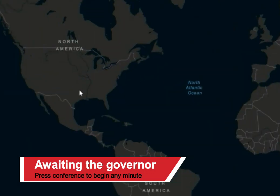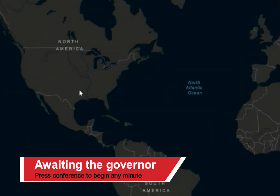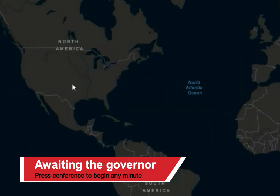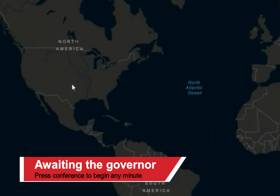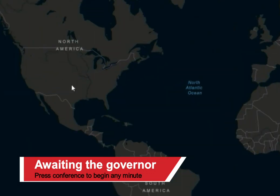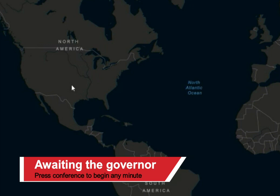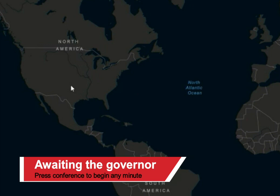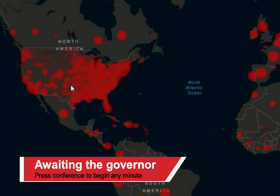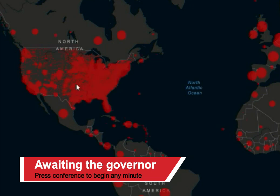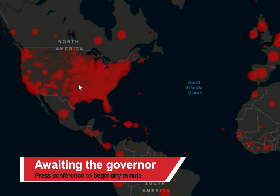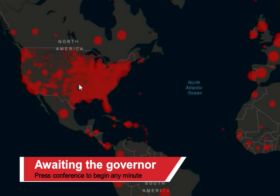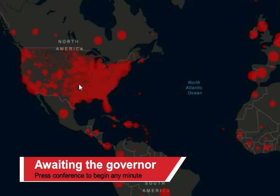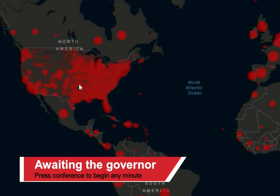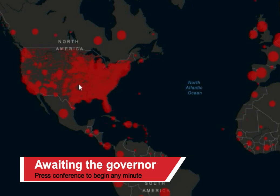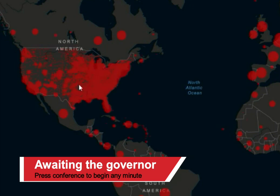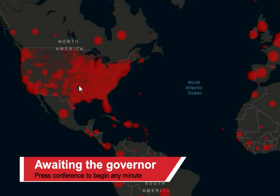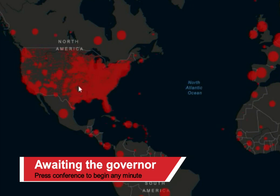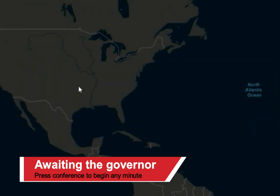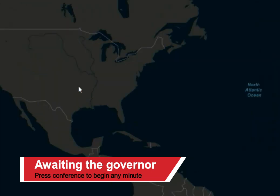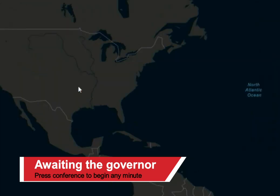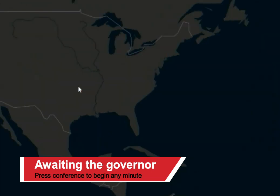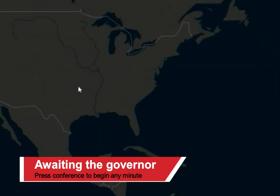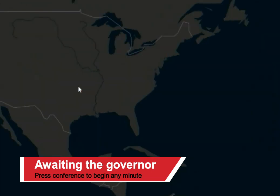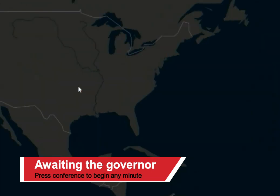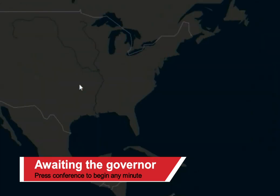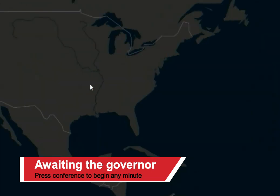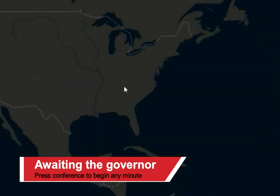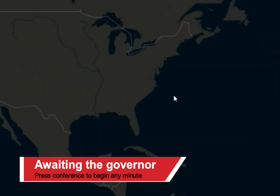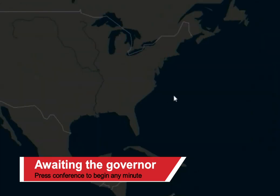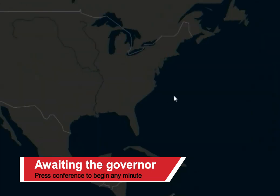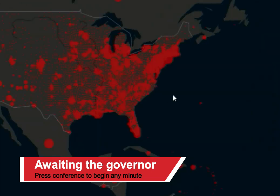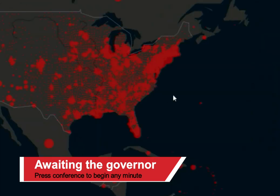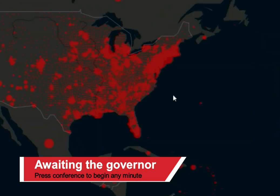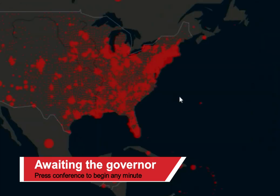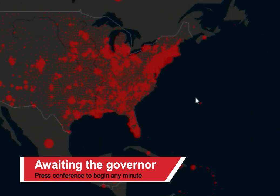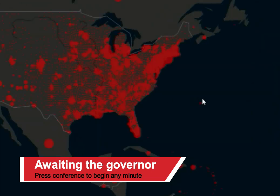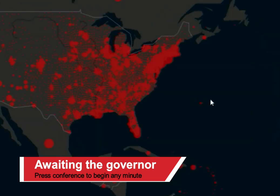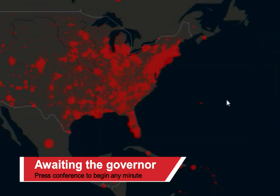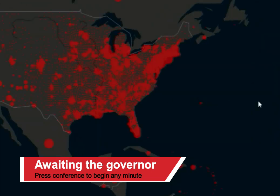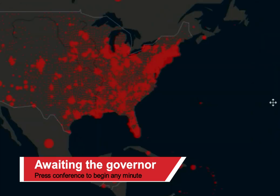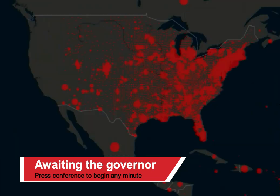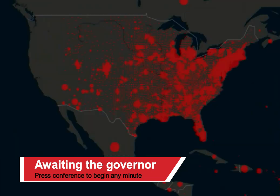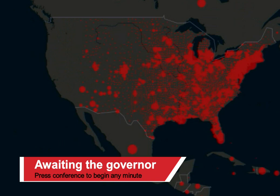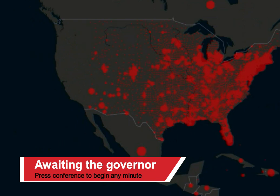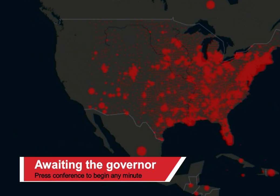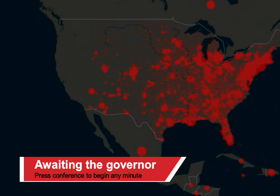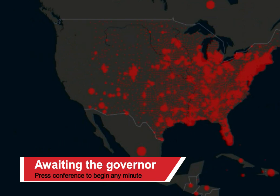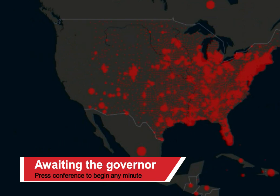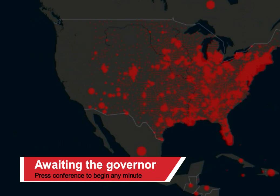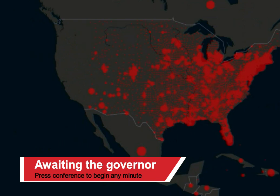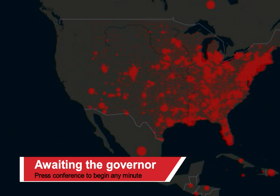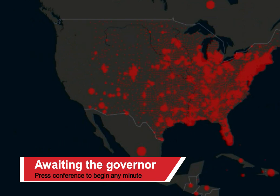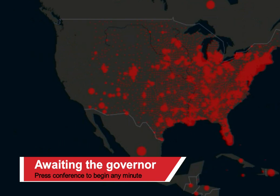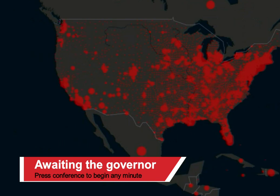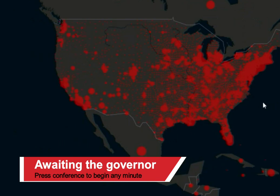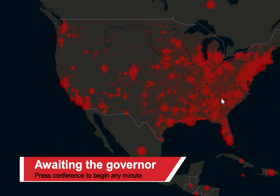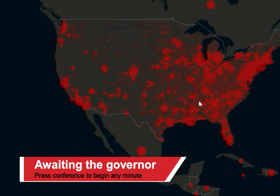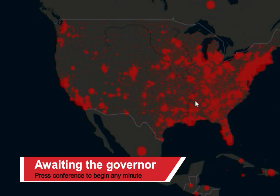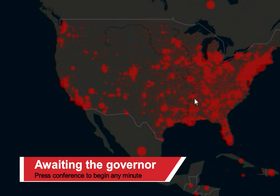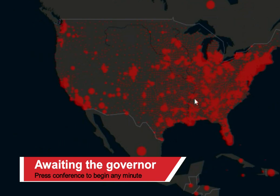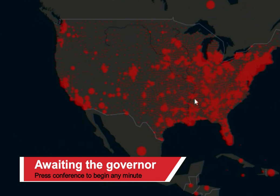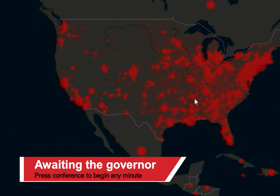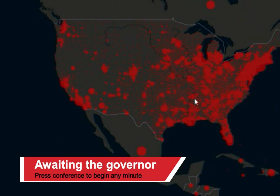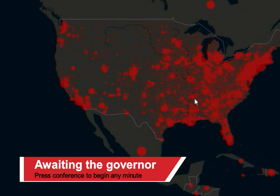infection rate that's spread. And I want to zoom down to Northeast Arkansas. In specific, too, give you a little bit better of an idea of where